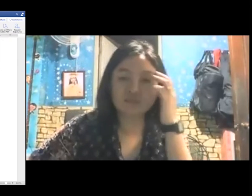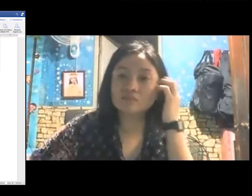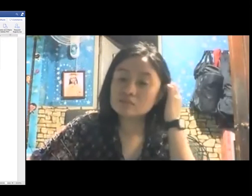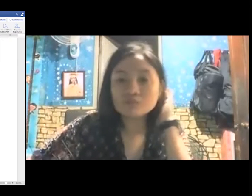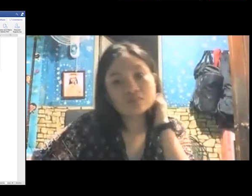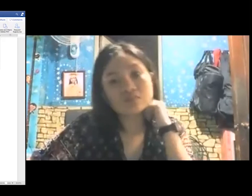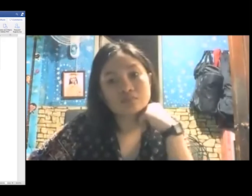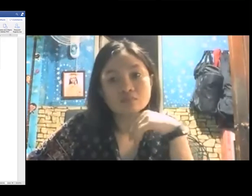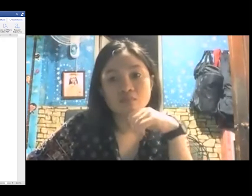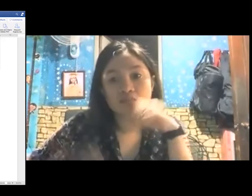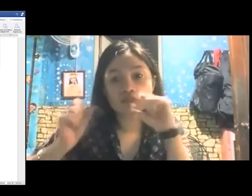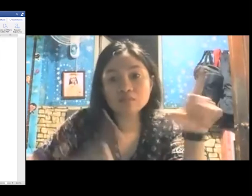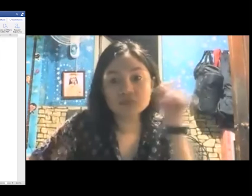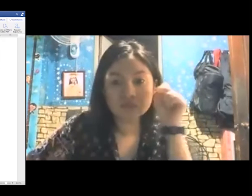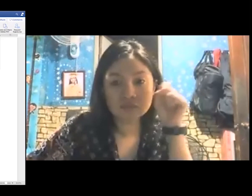his hand up.